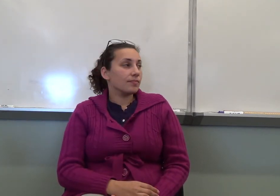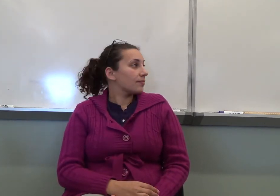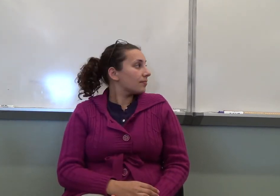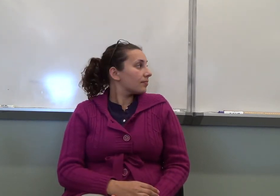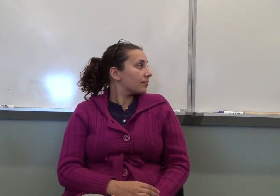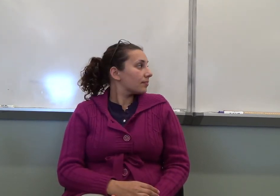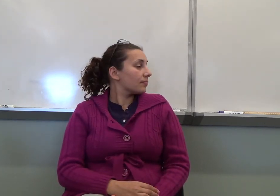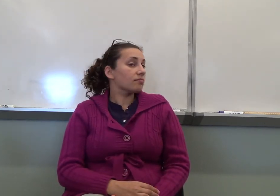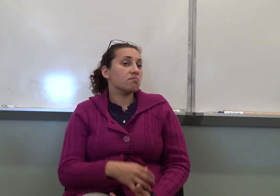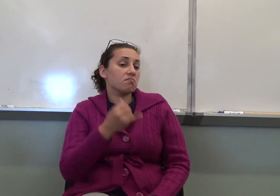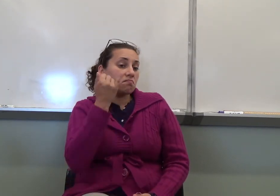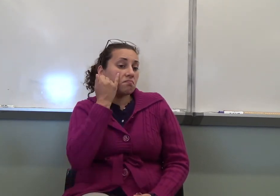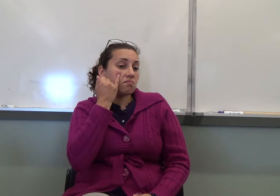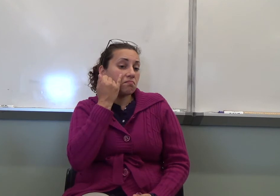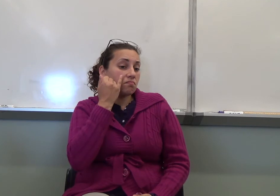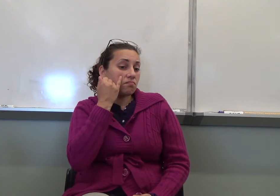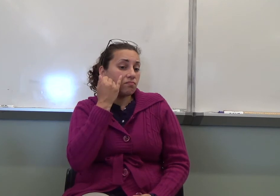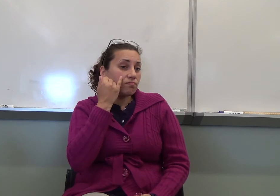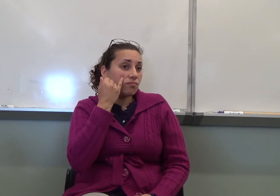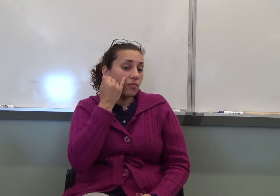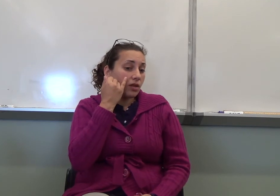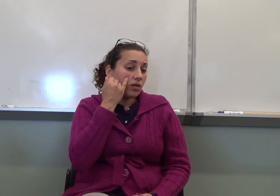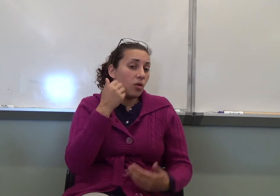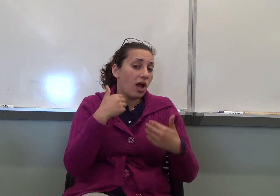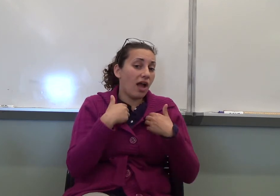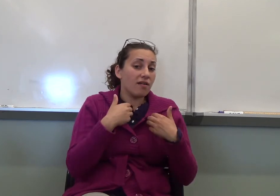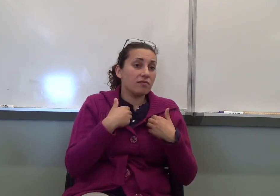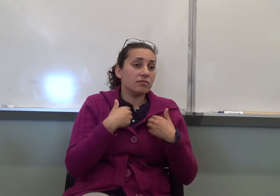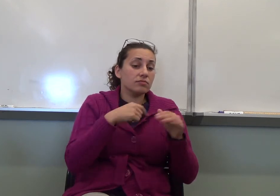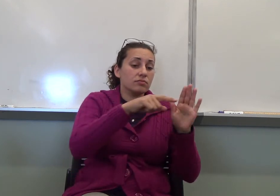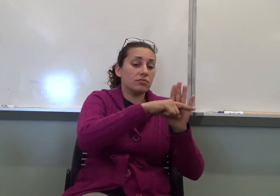Suppose we have minus 11, subtract a minus 2.